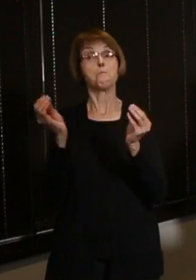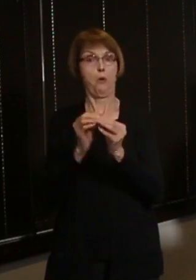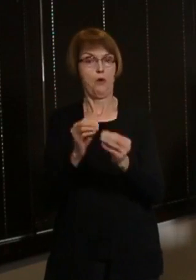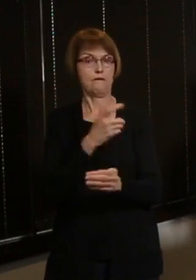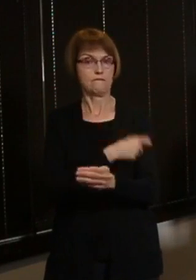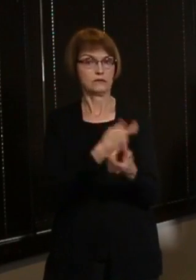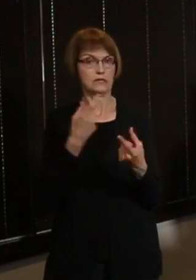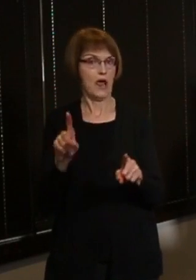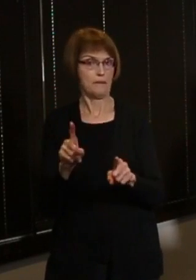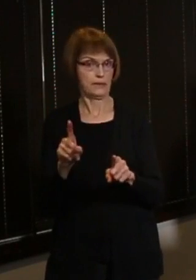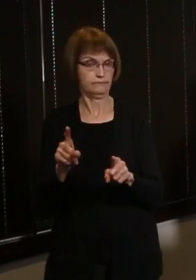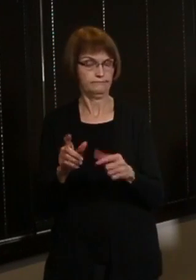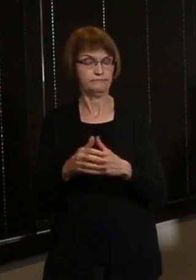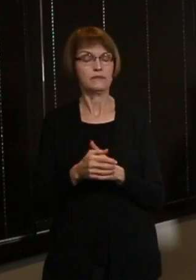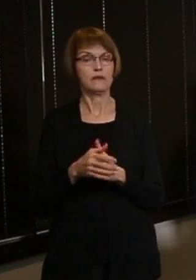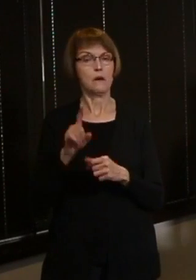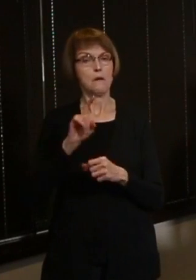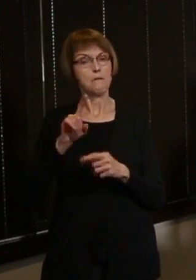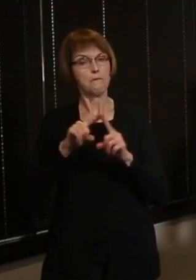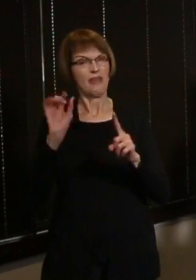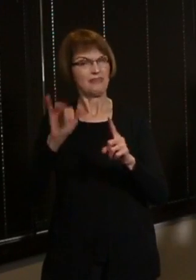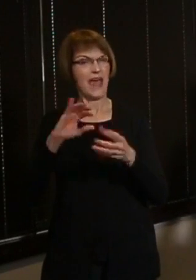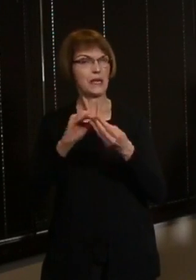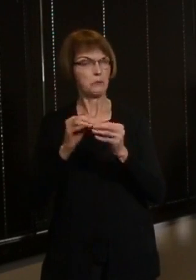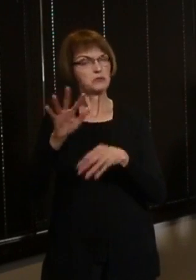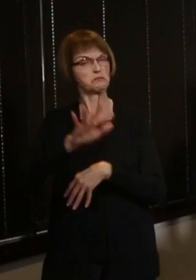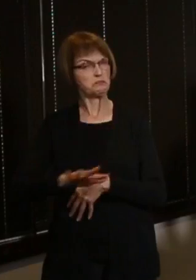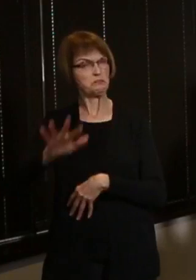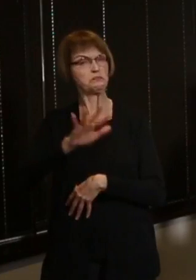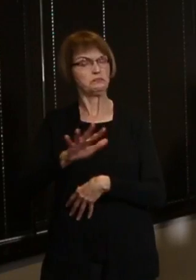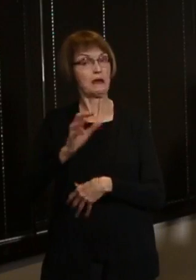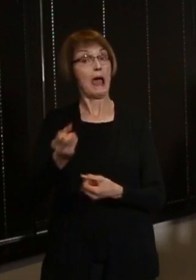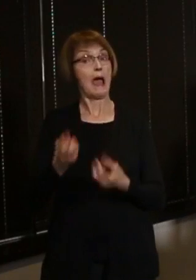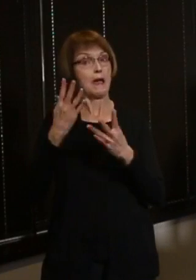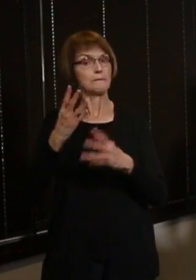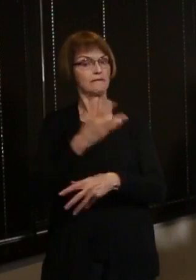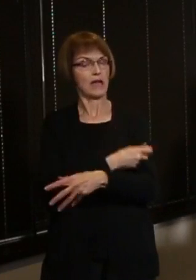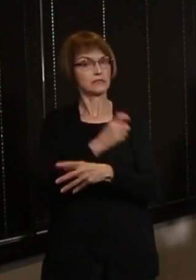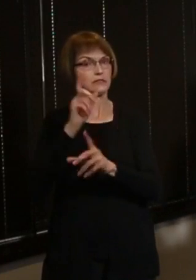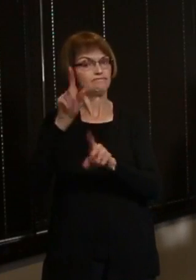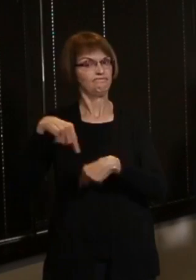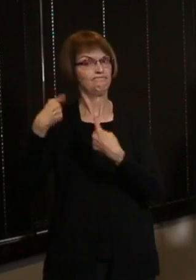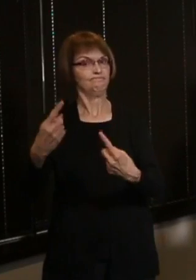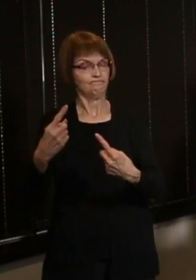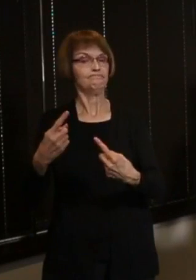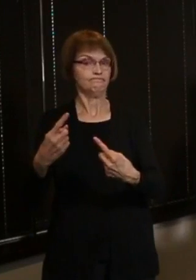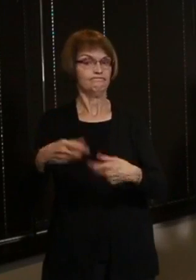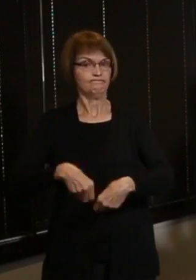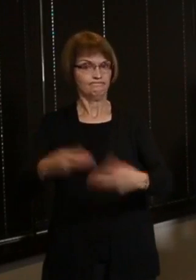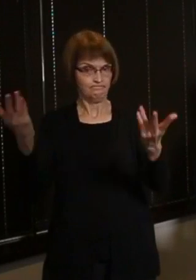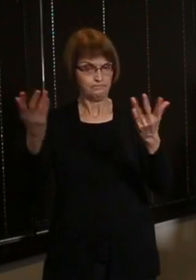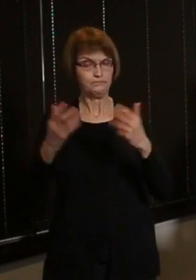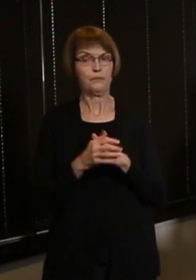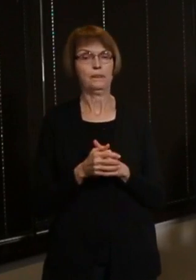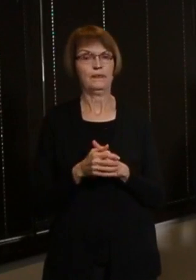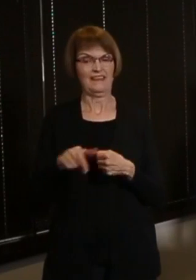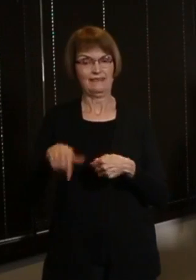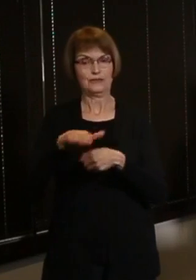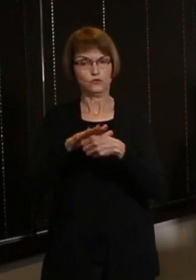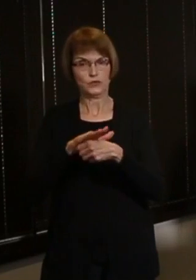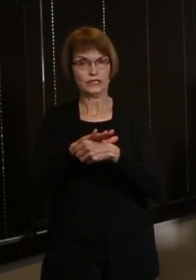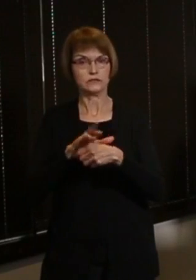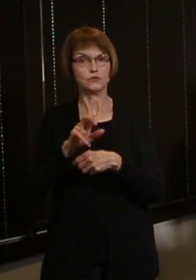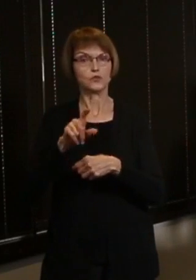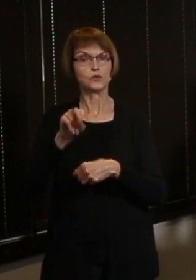these numbers, but at least this is a rough approximation of the number of vaccinations that have occurred within Region